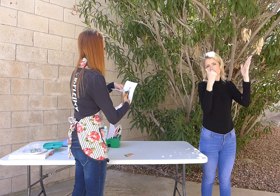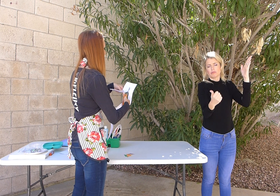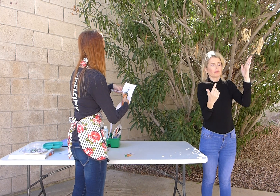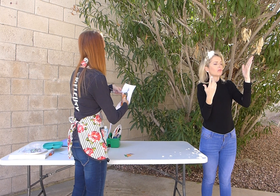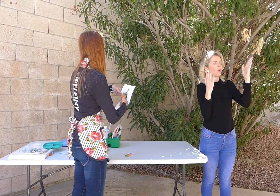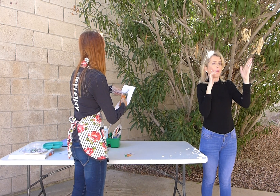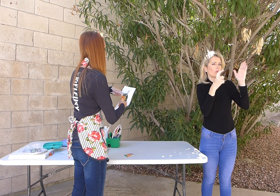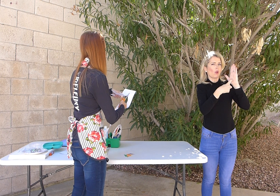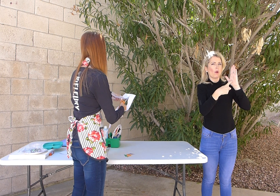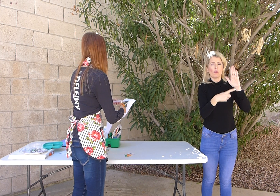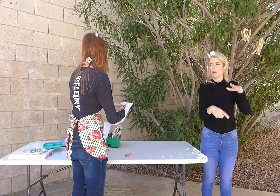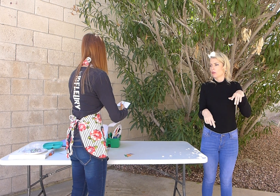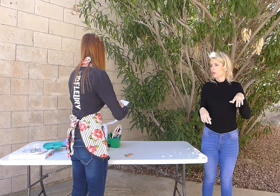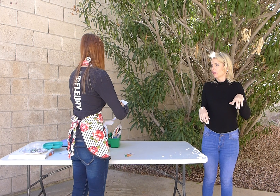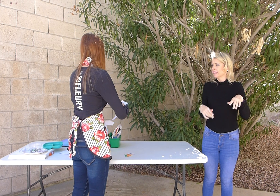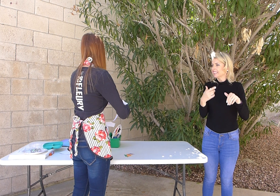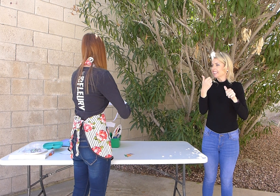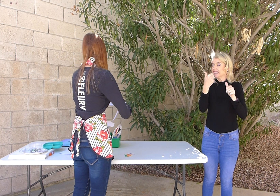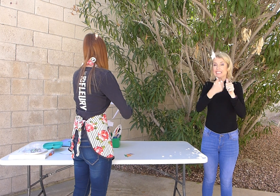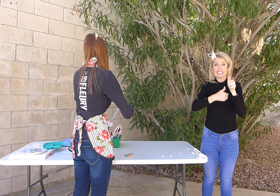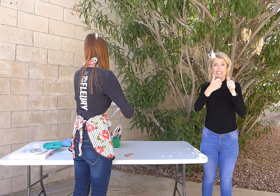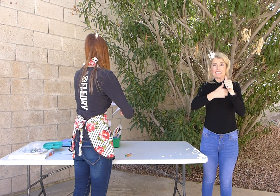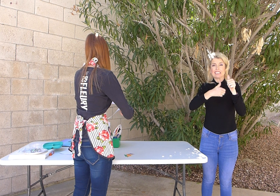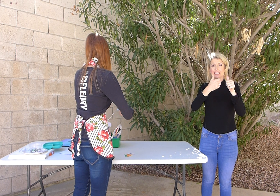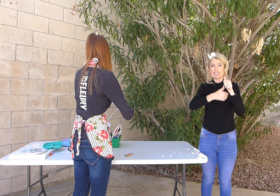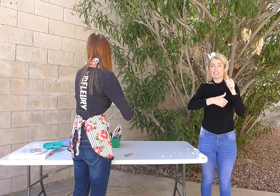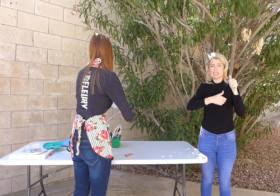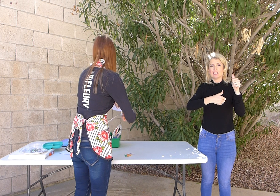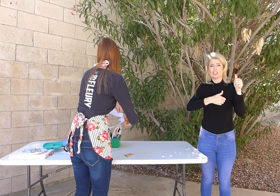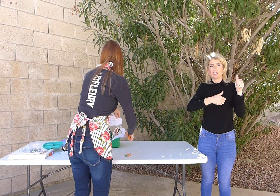And you'll notice on each of my